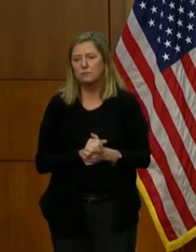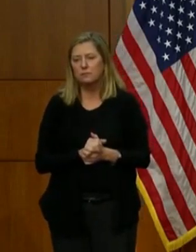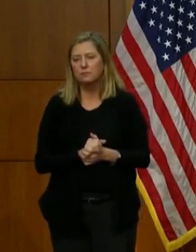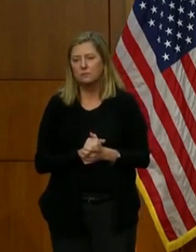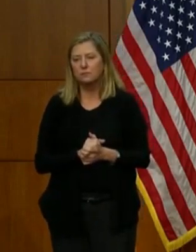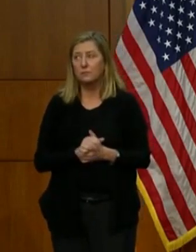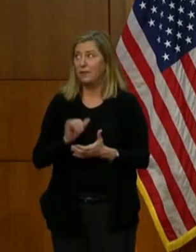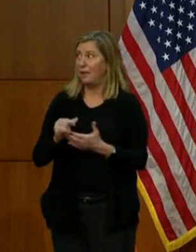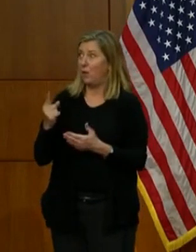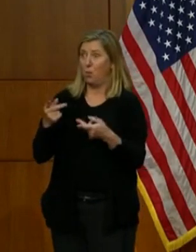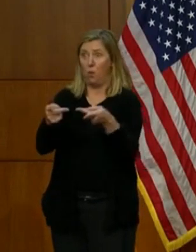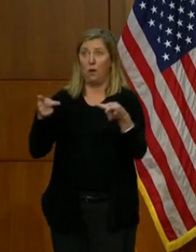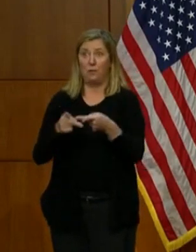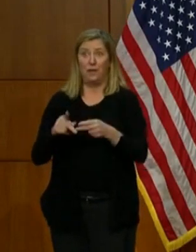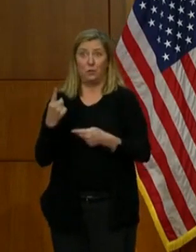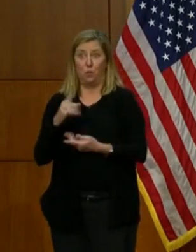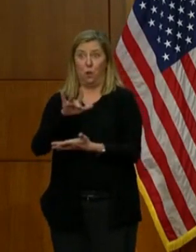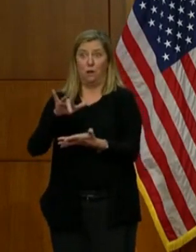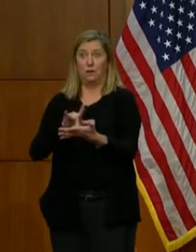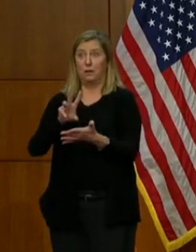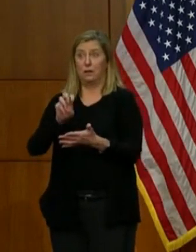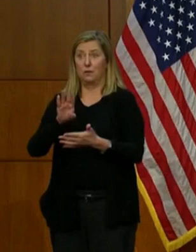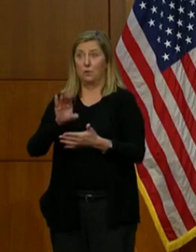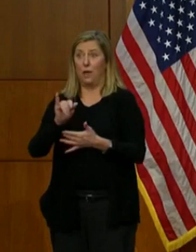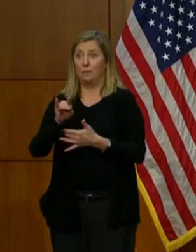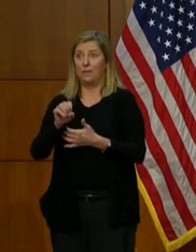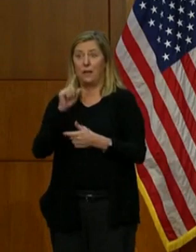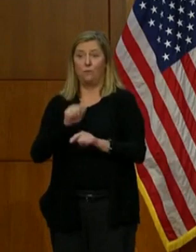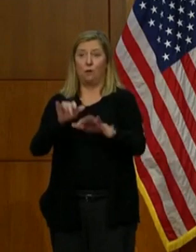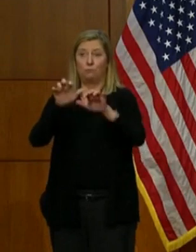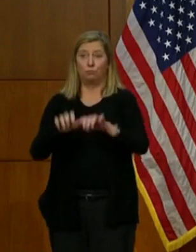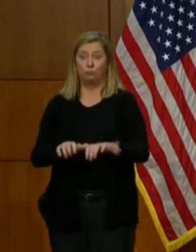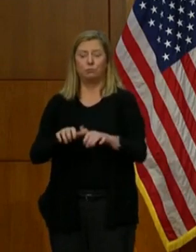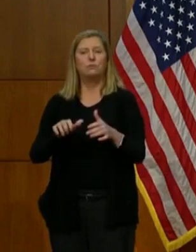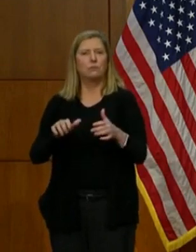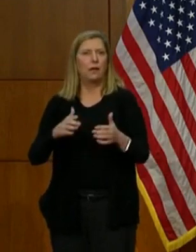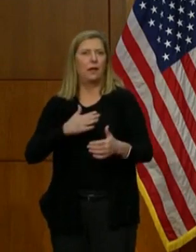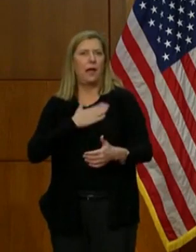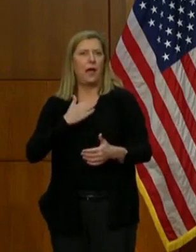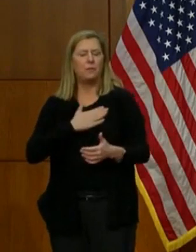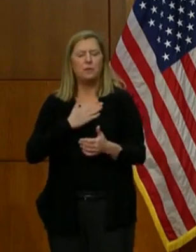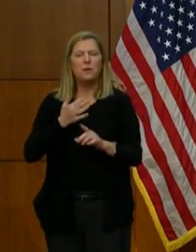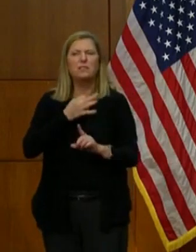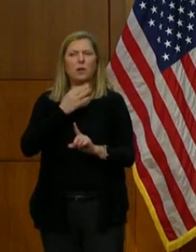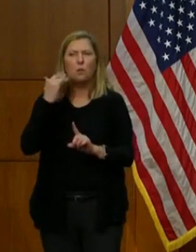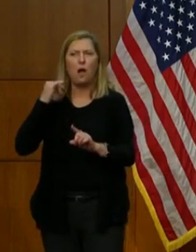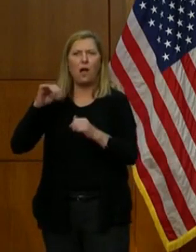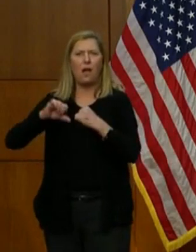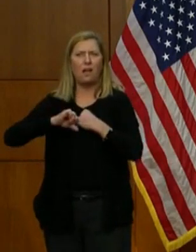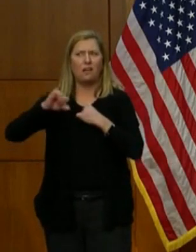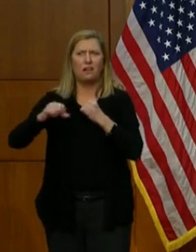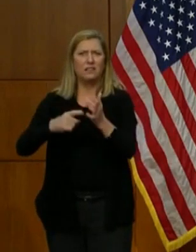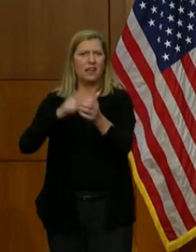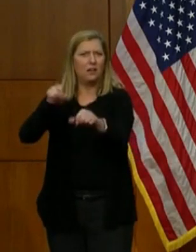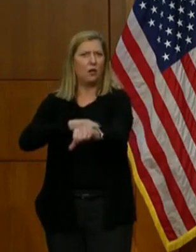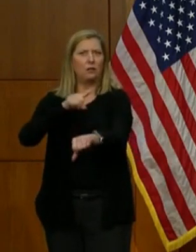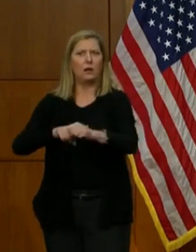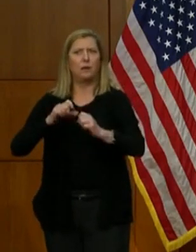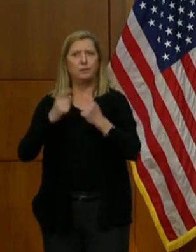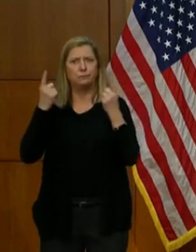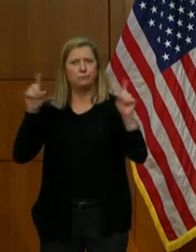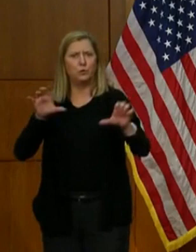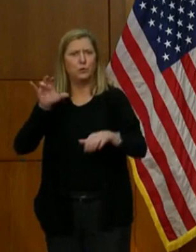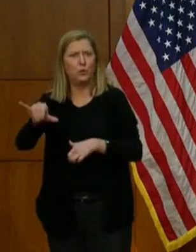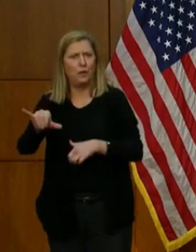for vaccination, but some might ask, why did it take so long? So what would your answer be to that? Yeah, Henry, initially, we were registering